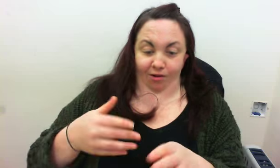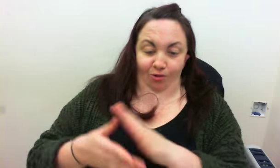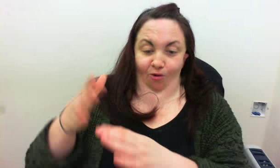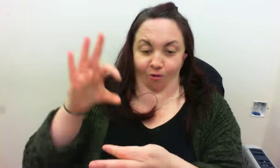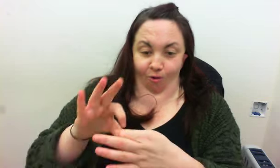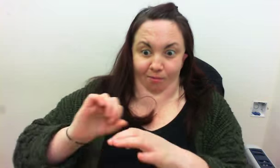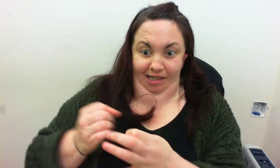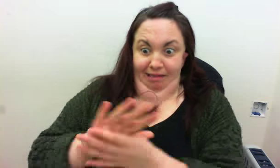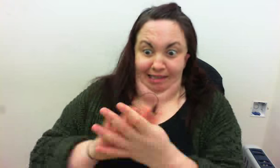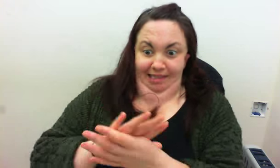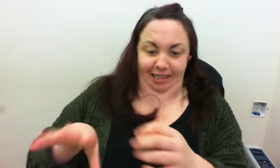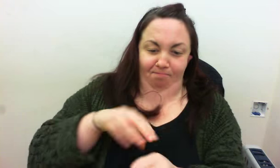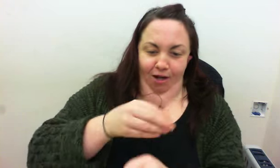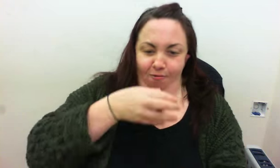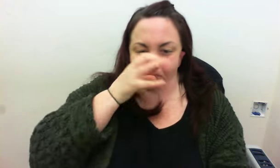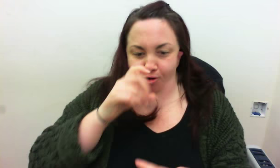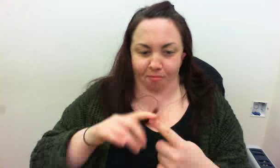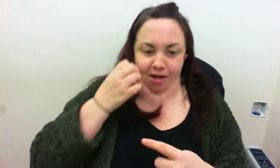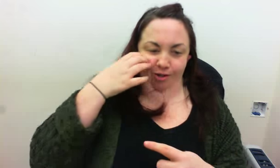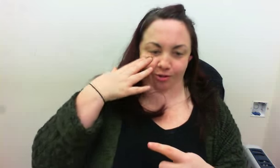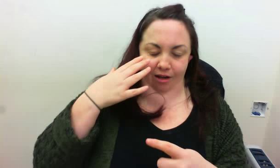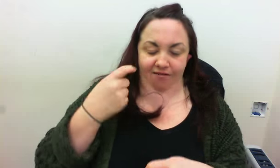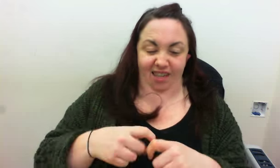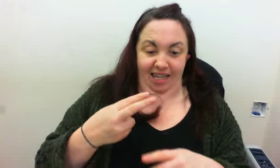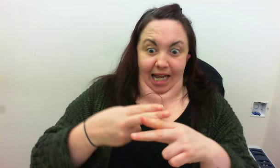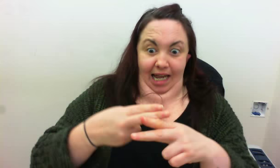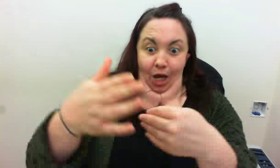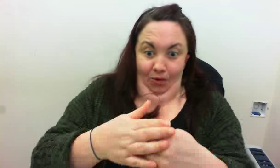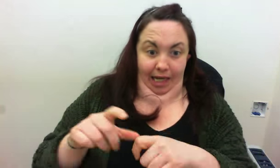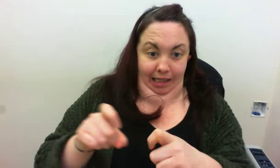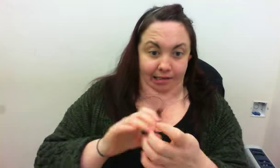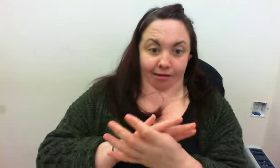they keep chatting, and then when they go outside, they're chatting, they just never stop.